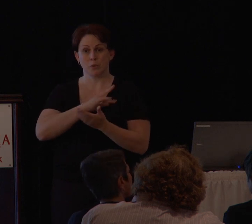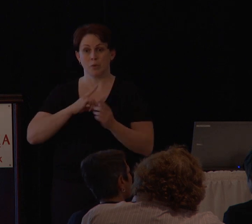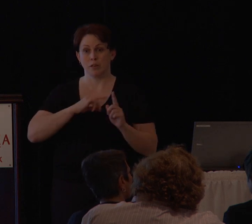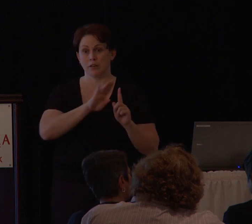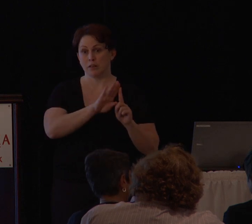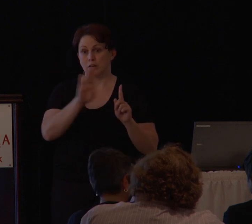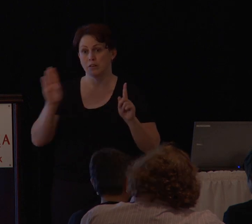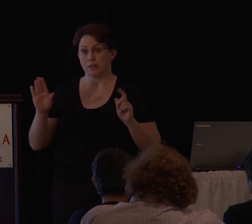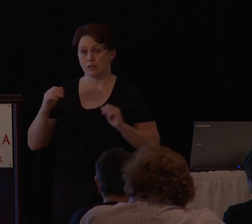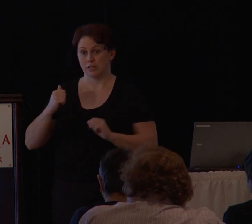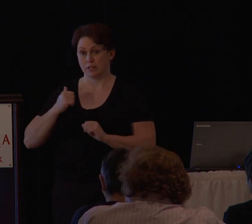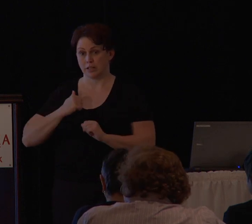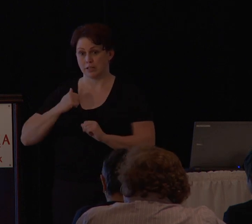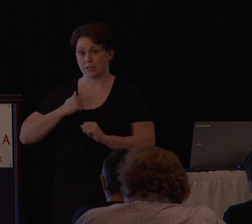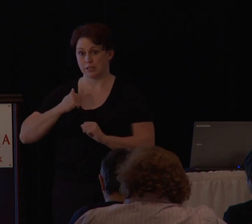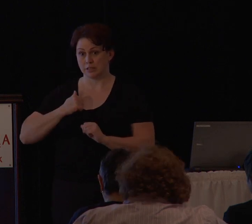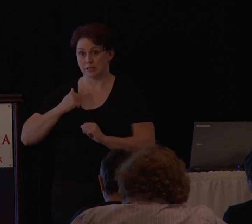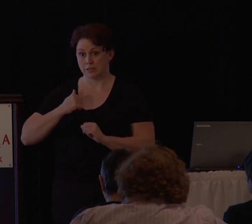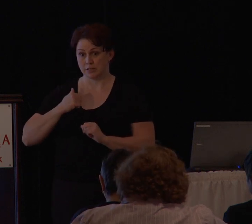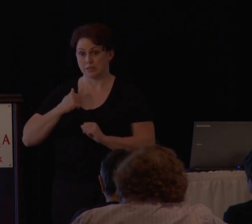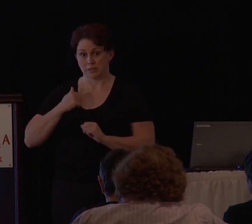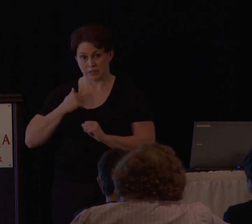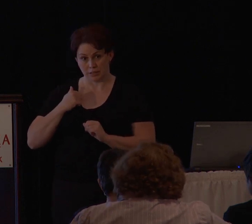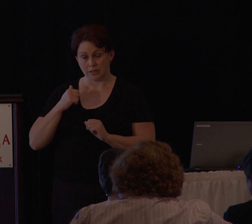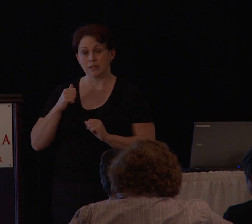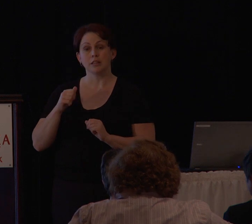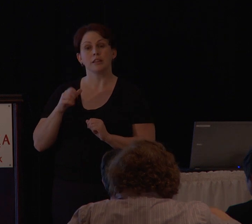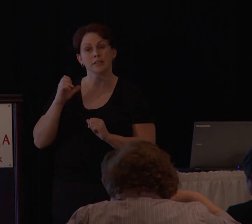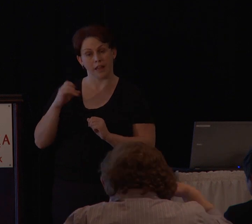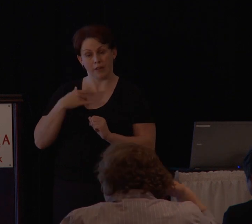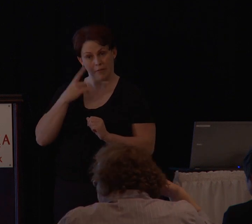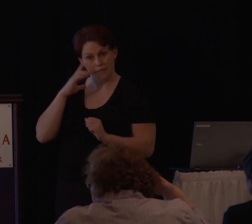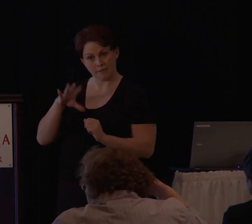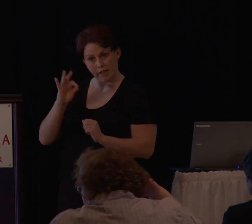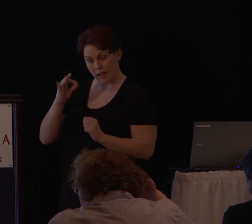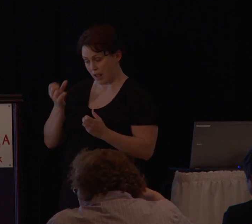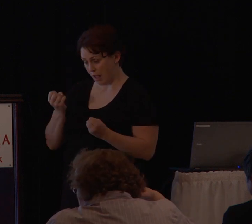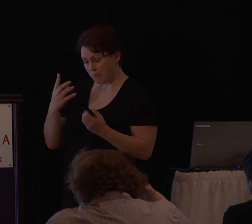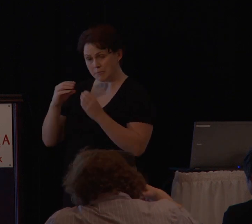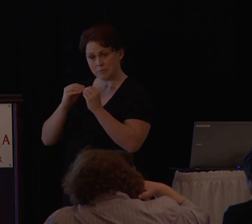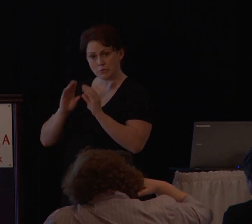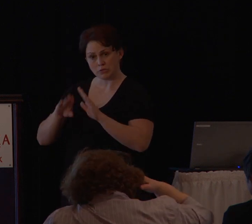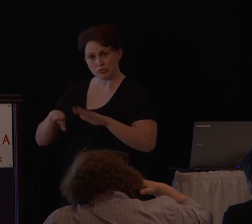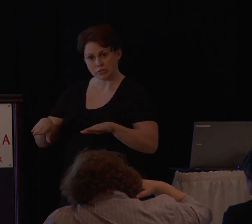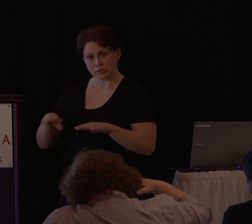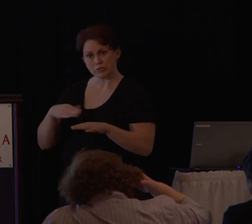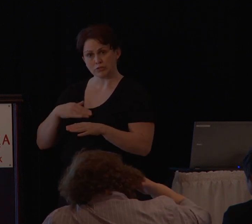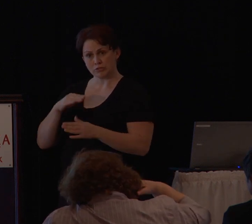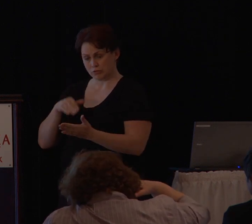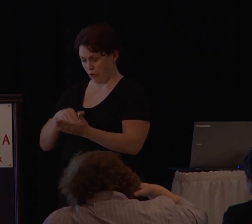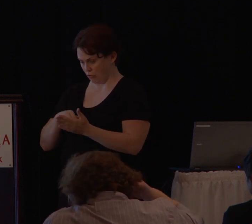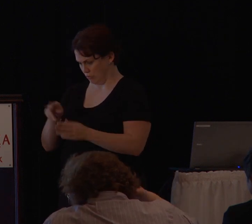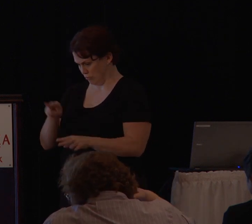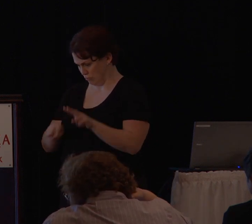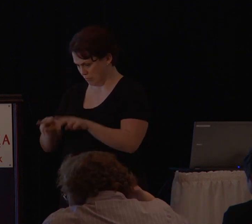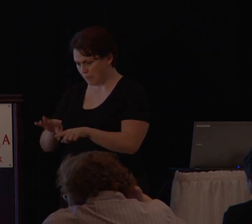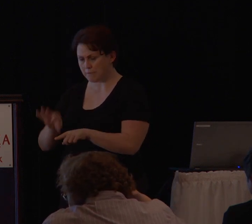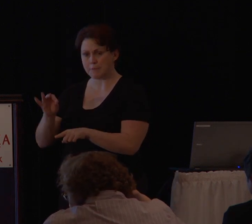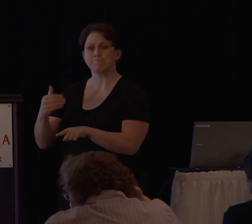a tremendous increase in children being diagnosed with autism, up to about